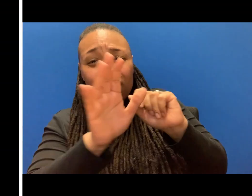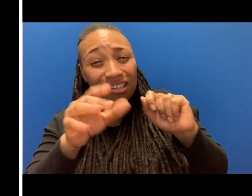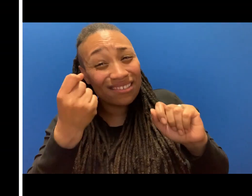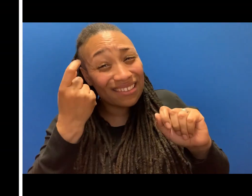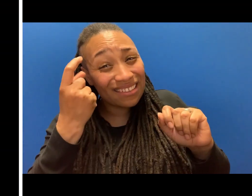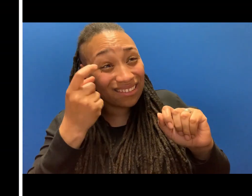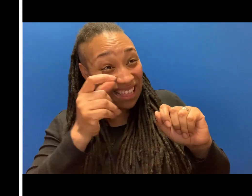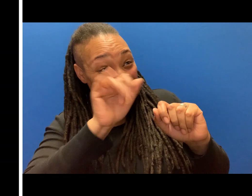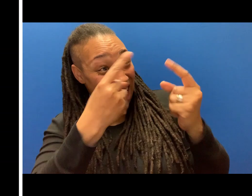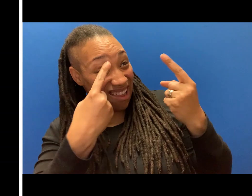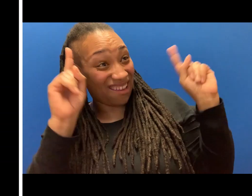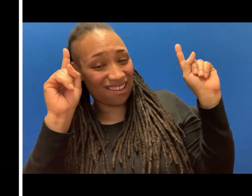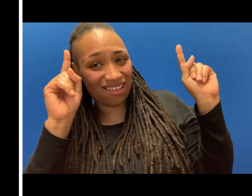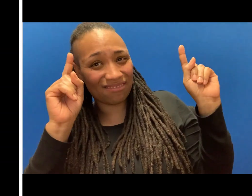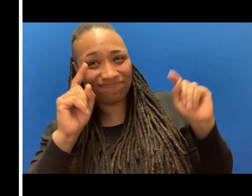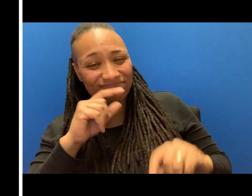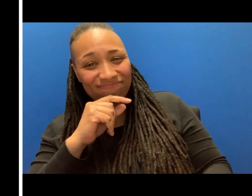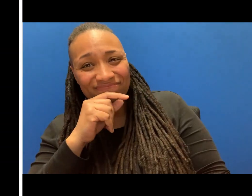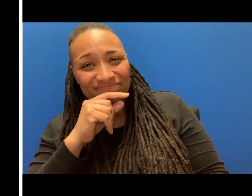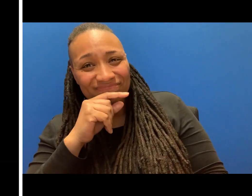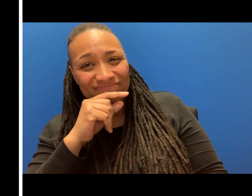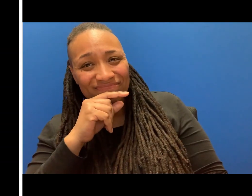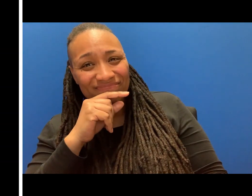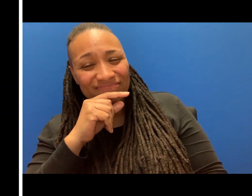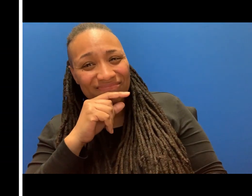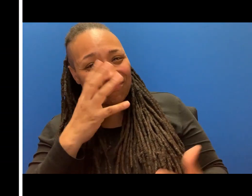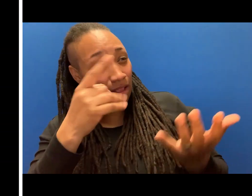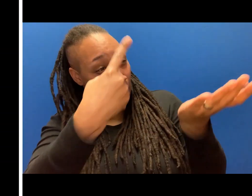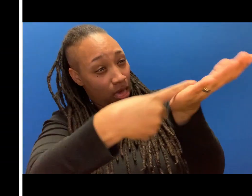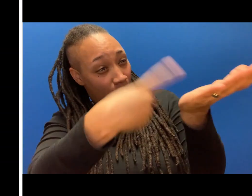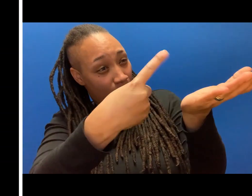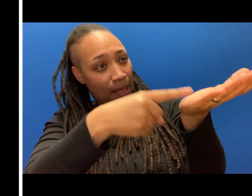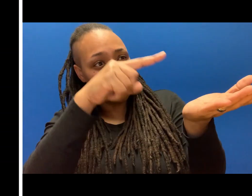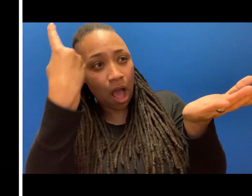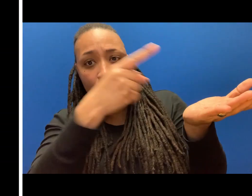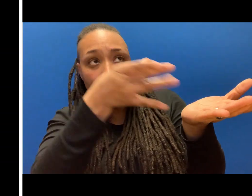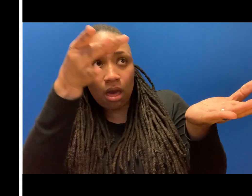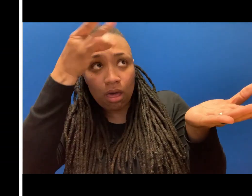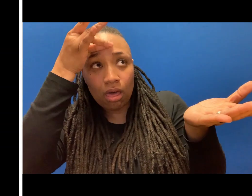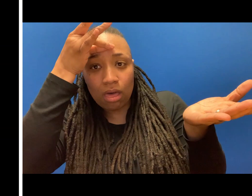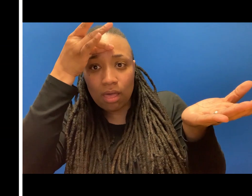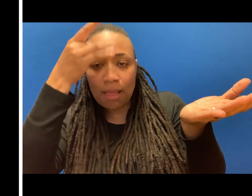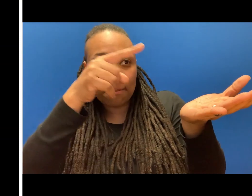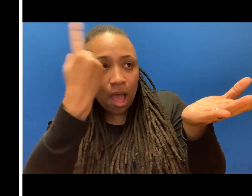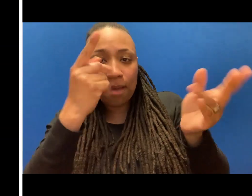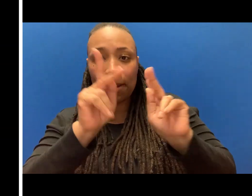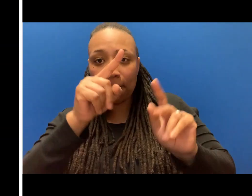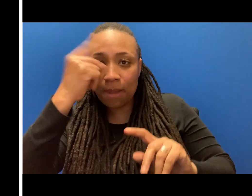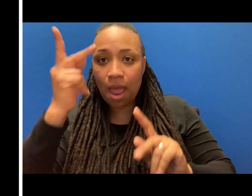the problem is that she's challenging the ideas of her parents on the bodies of black